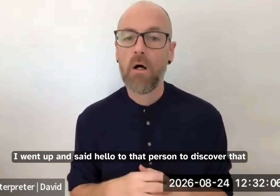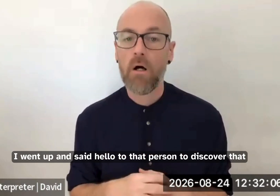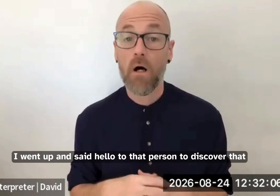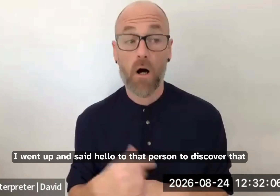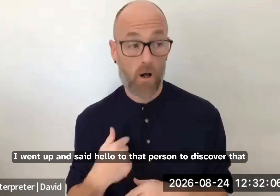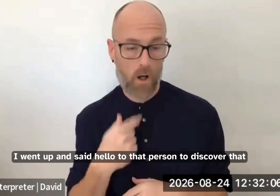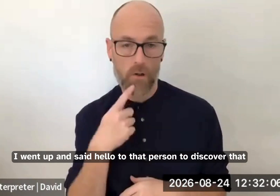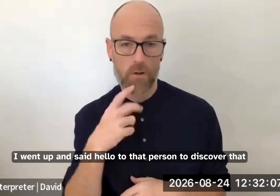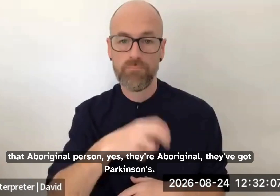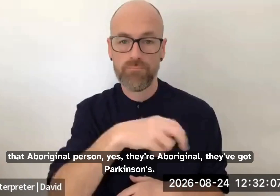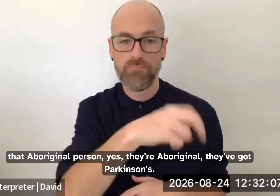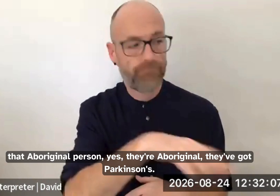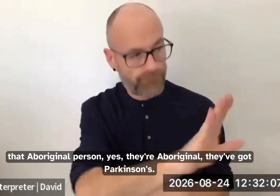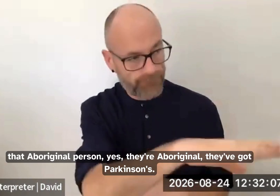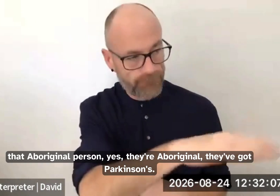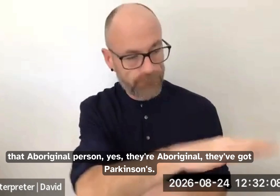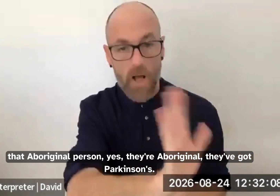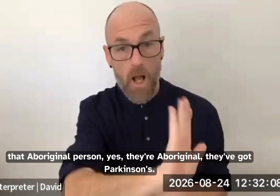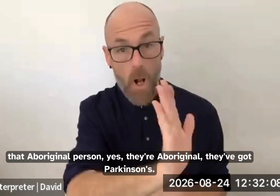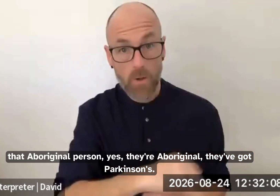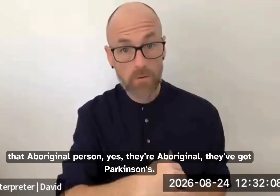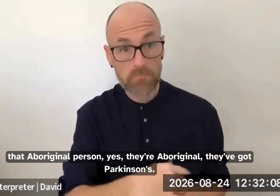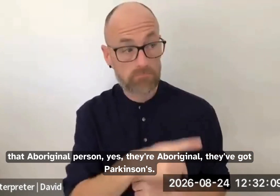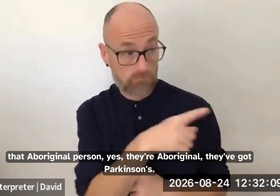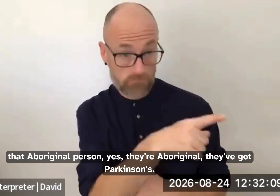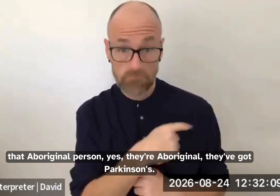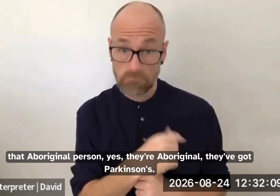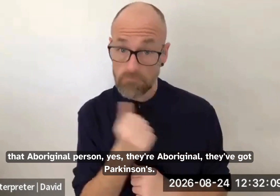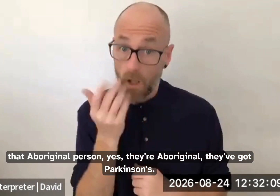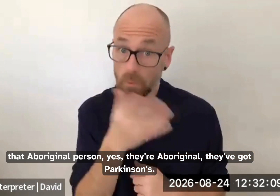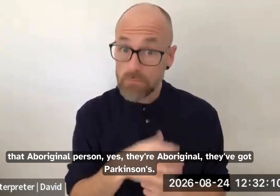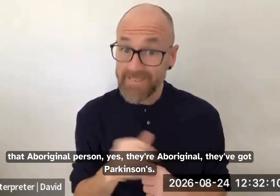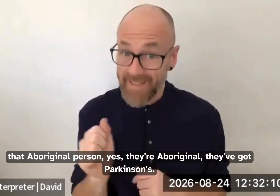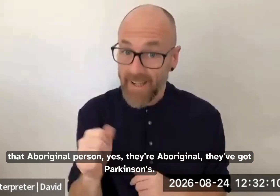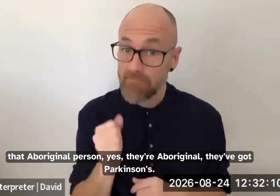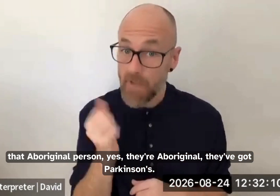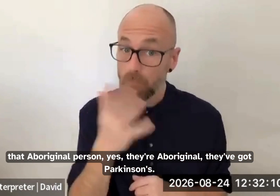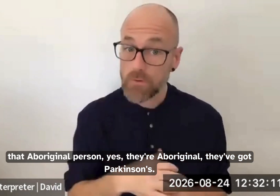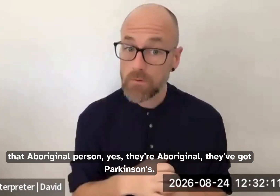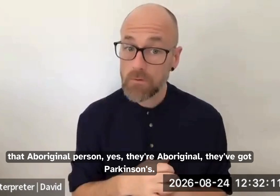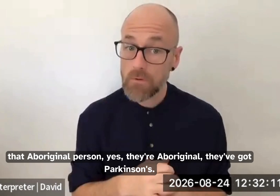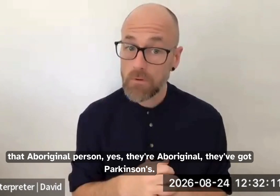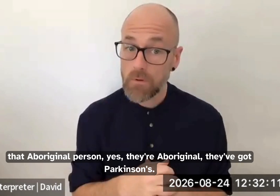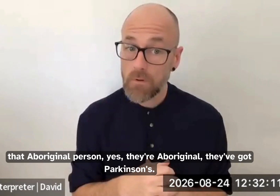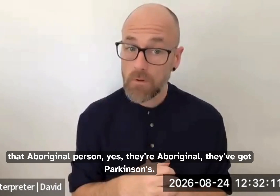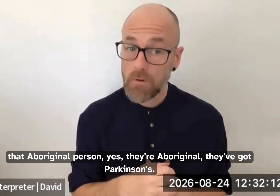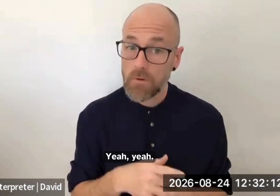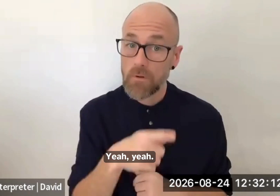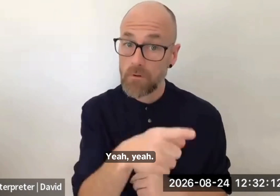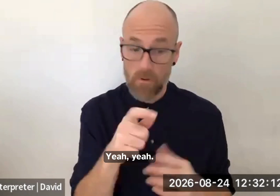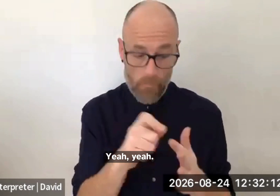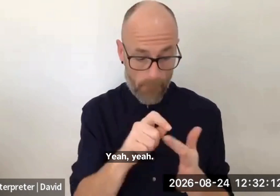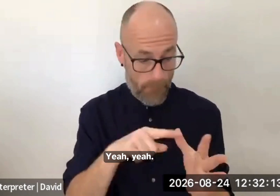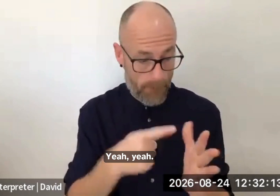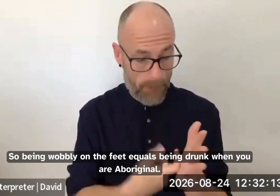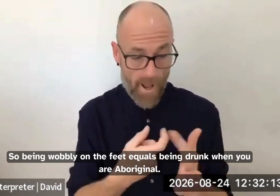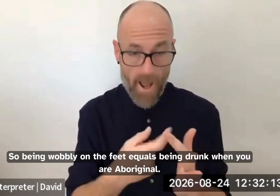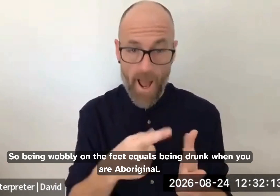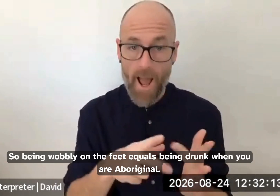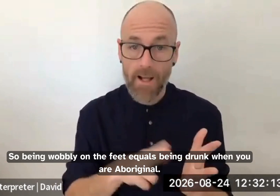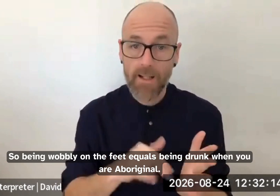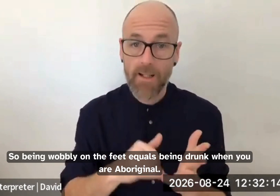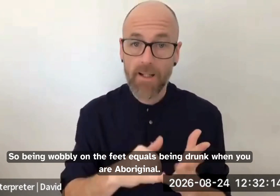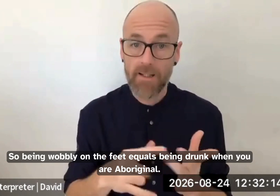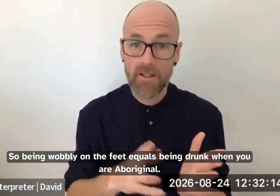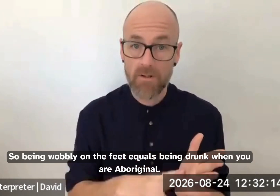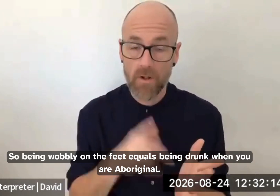to that person to discover that that Aboriginal person, yes, they're Aboriginal, but you know what? They've got Parkinson's. Yeah, yeah. So